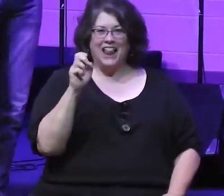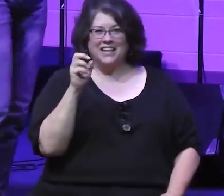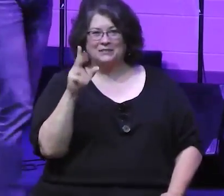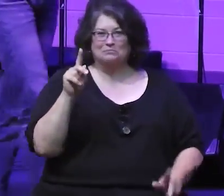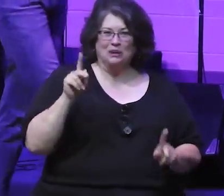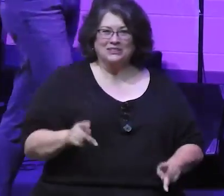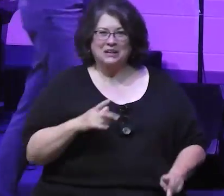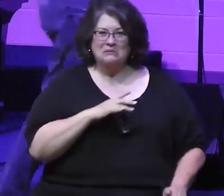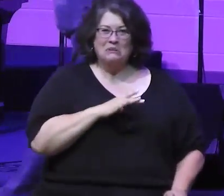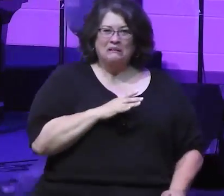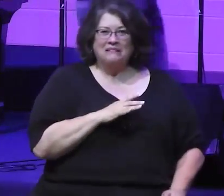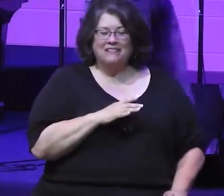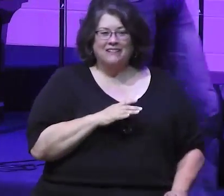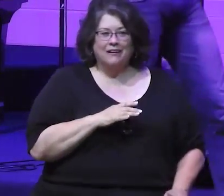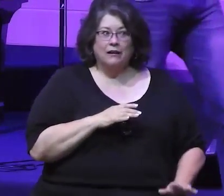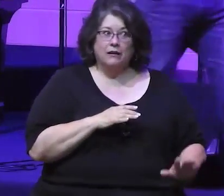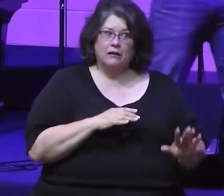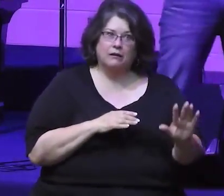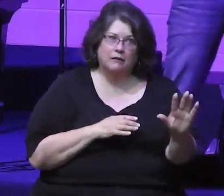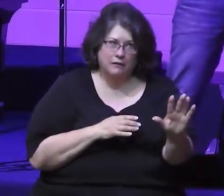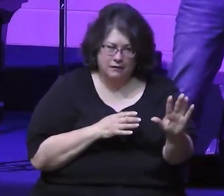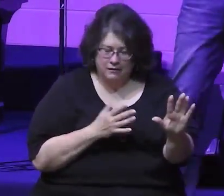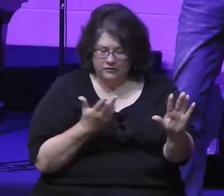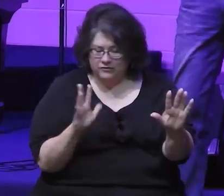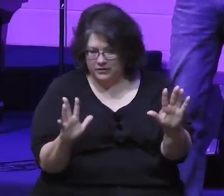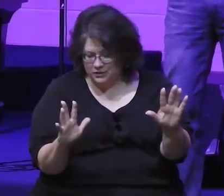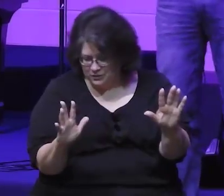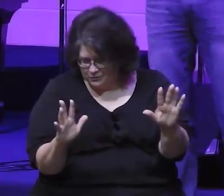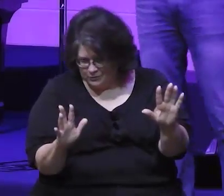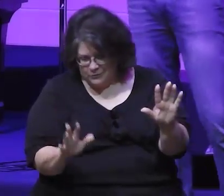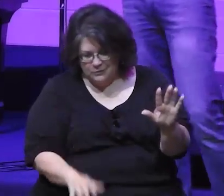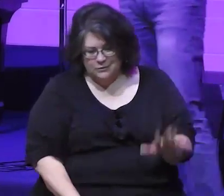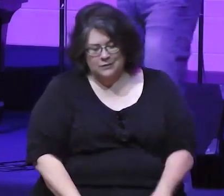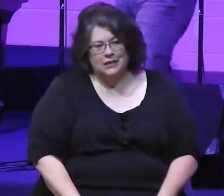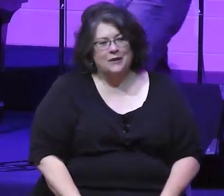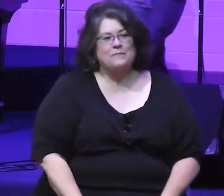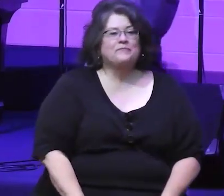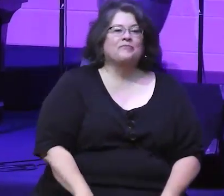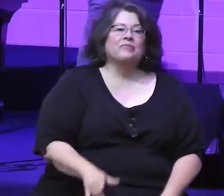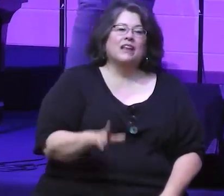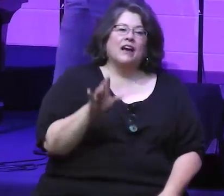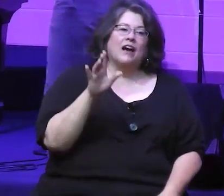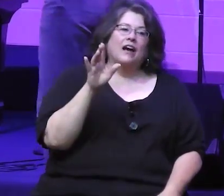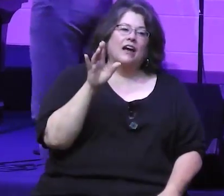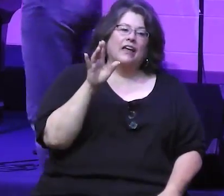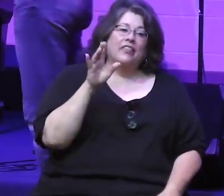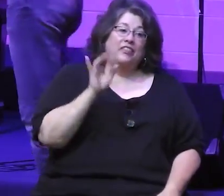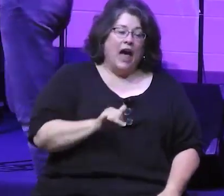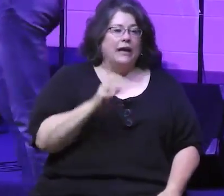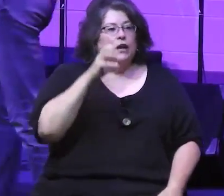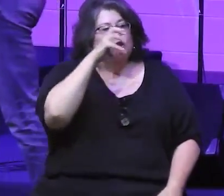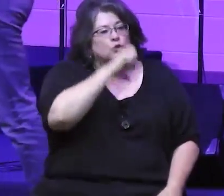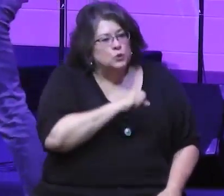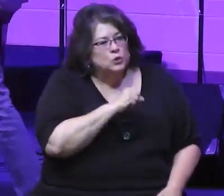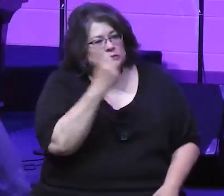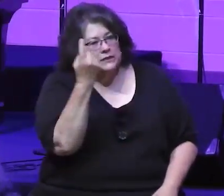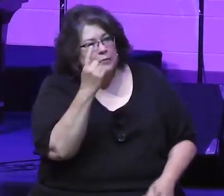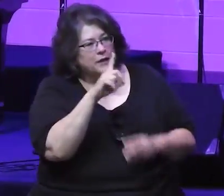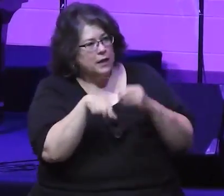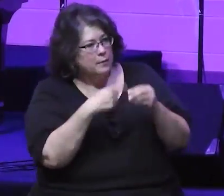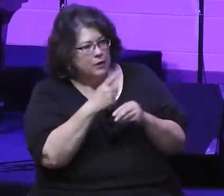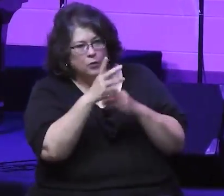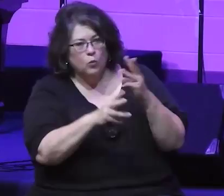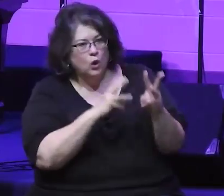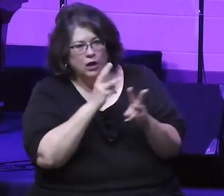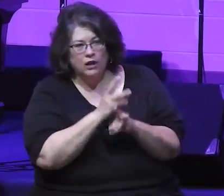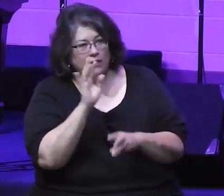This is a mess. The other thing that's a mess is it assumes something about the world which is simply not